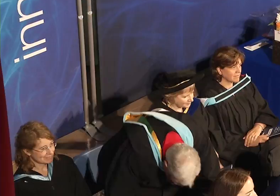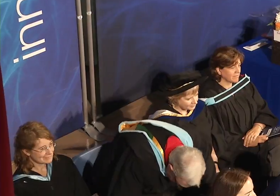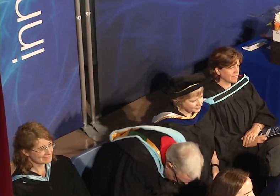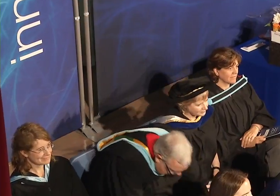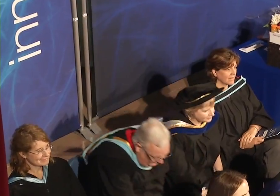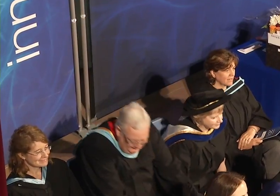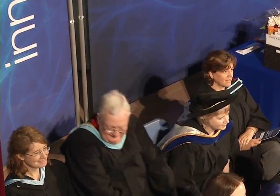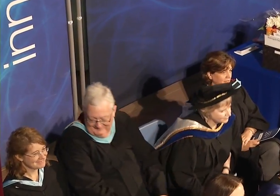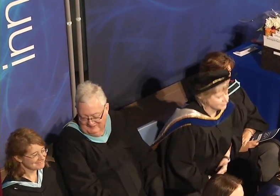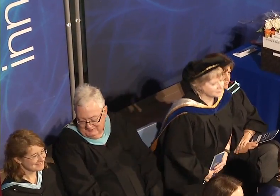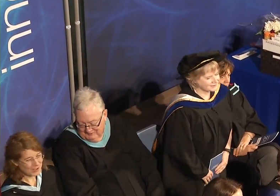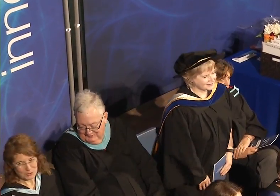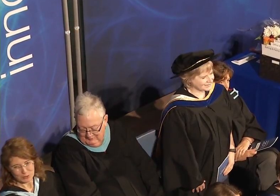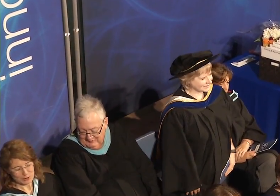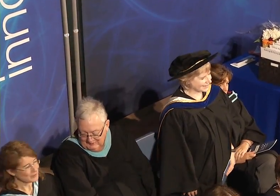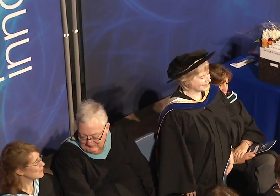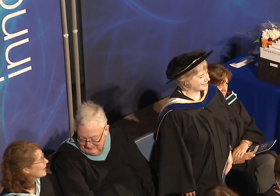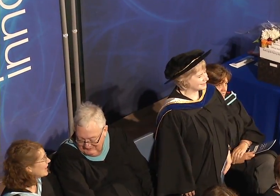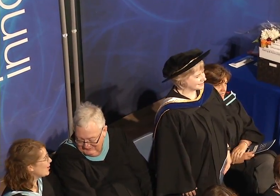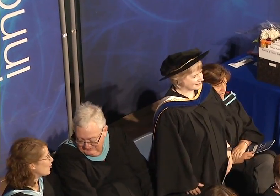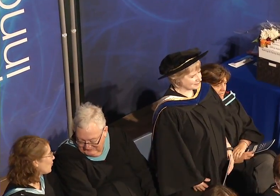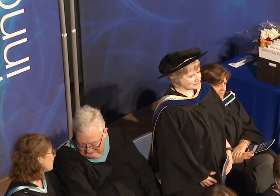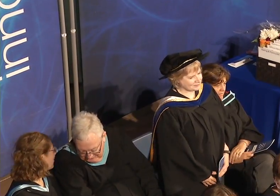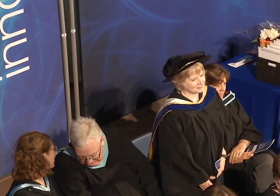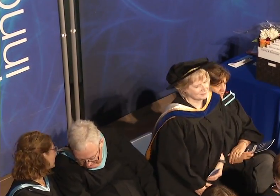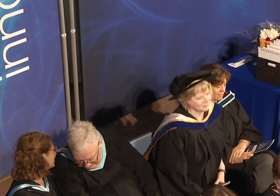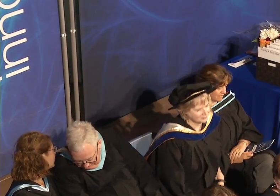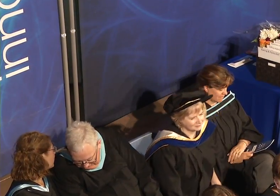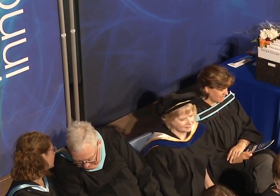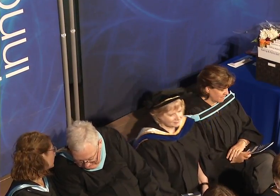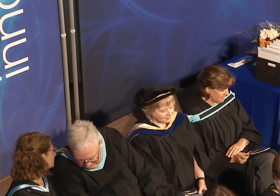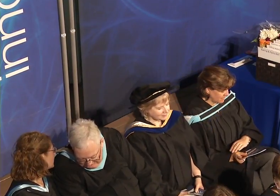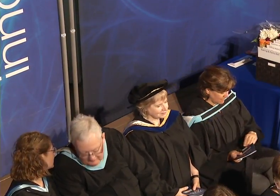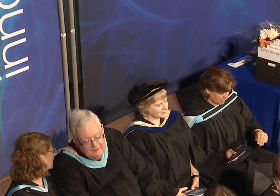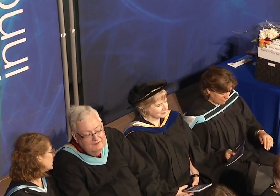Lucy Canary, Dean of the School of Trades and Technology.